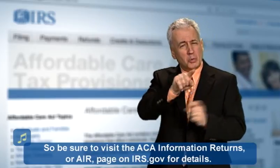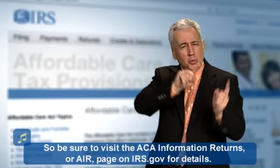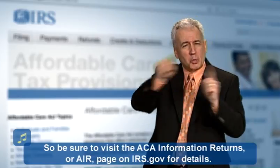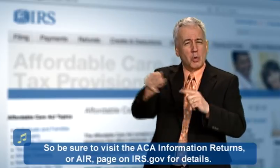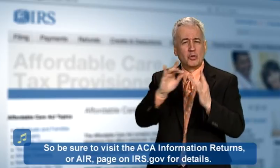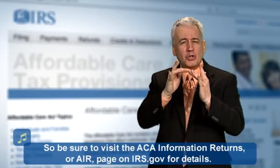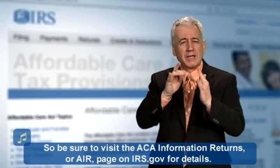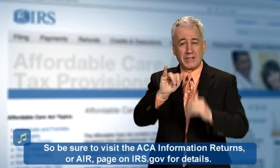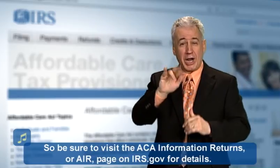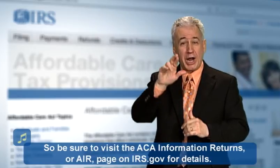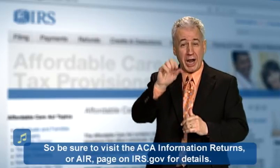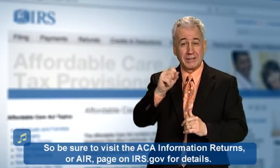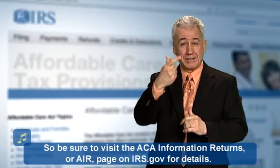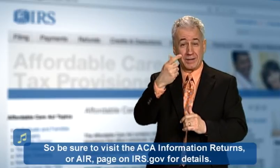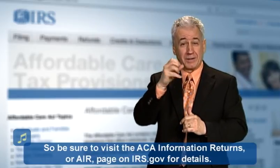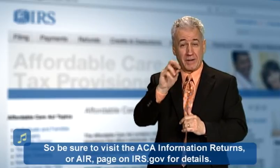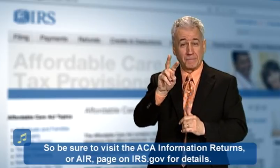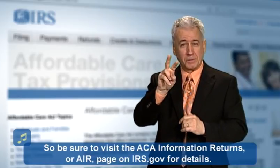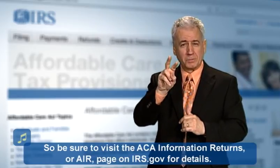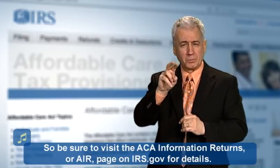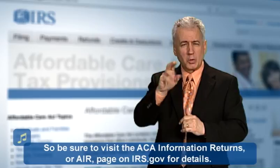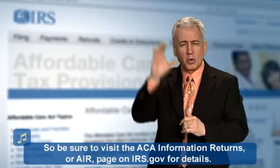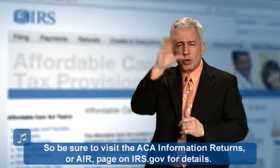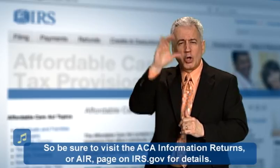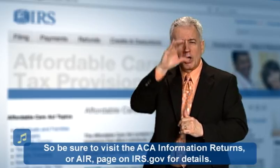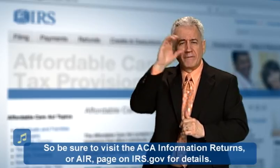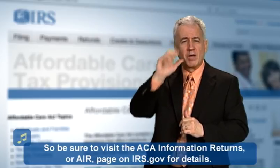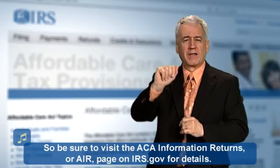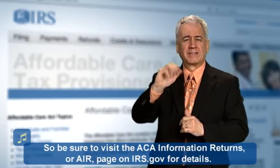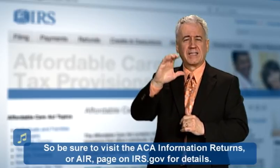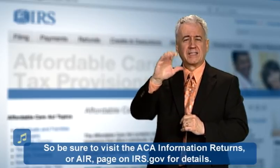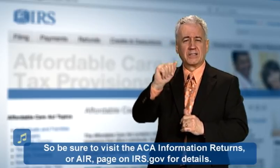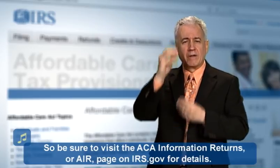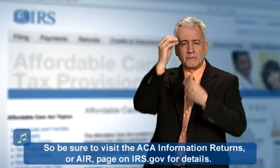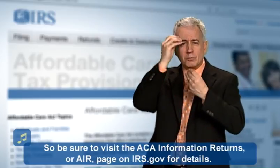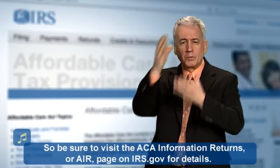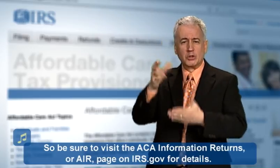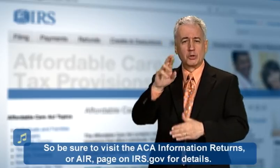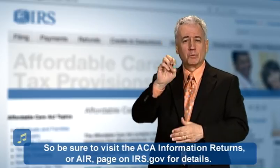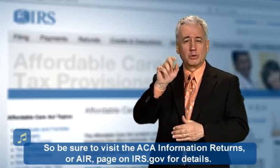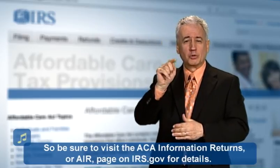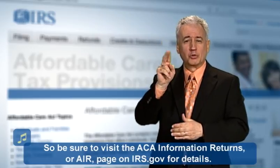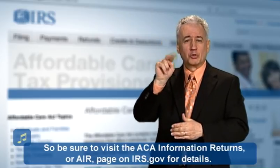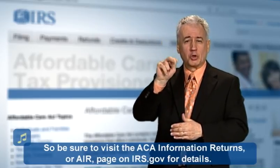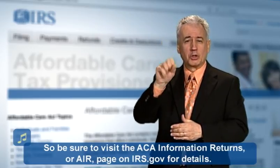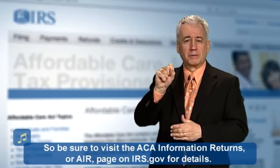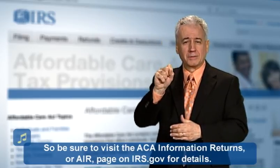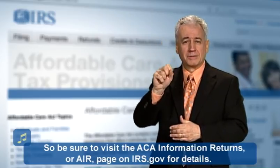So be sure to visit the ACA Information Returns, or AIR page on irs.gov for